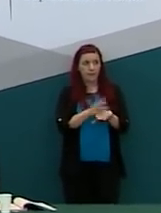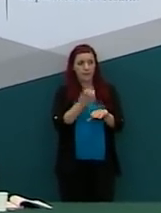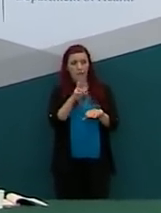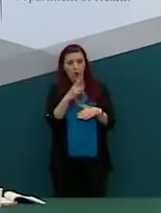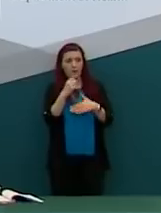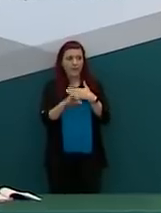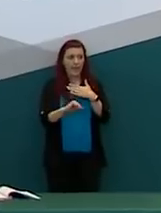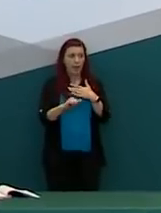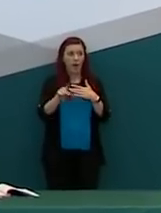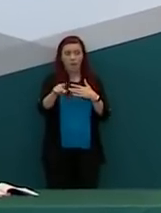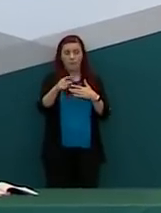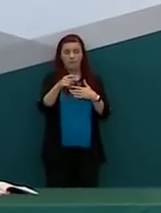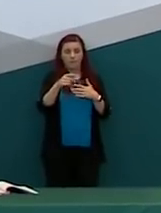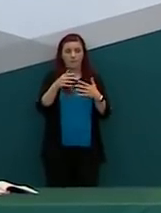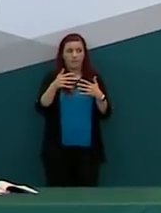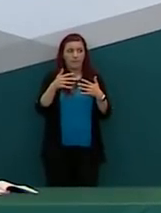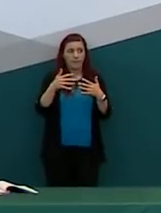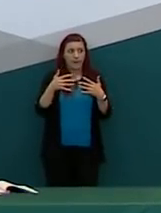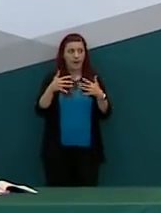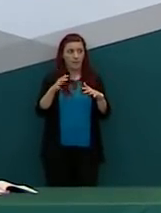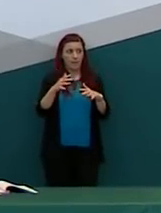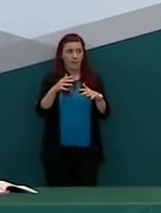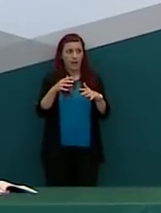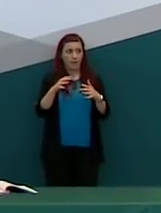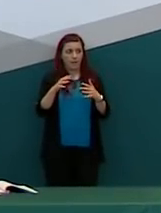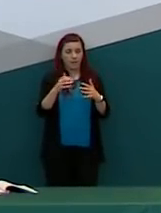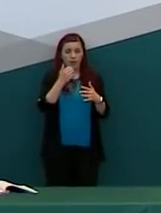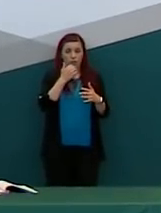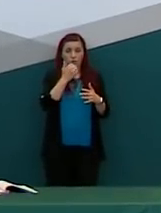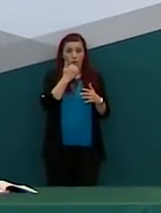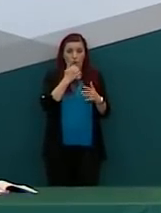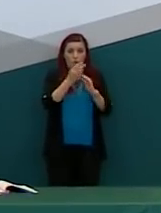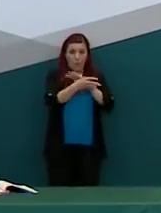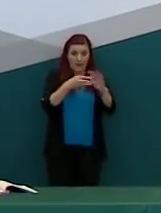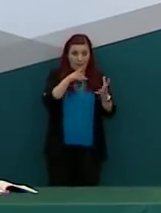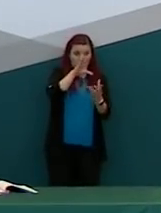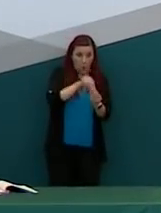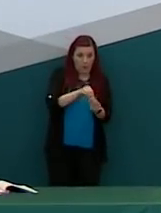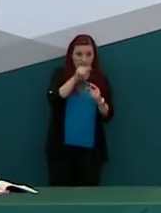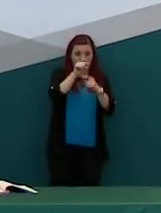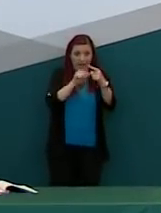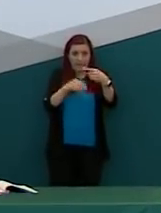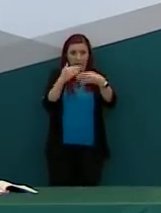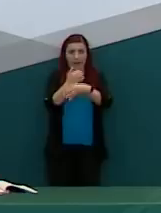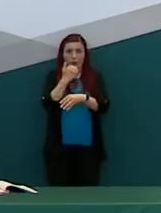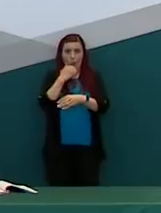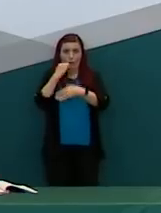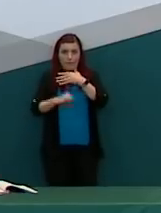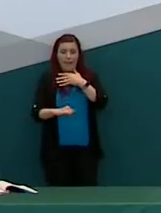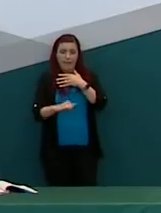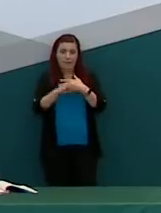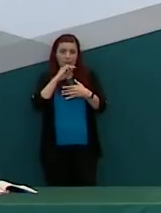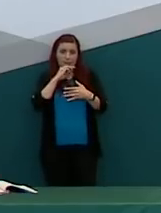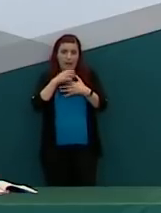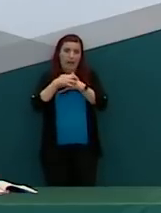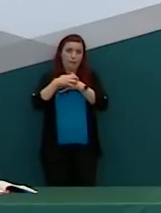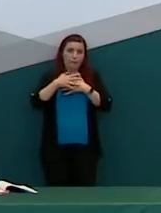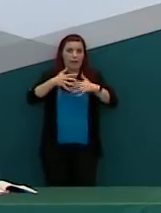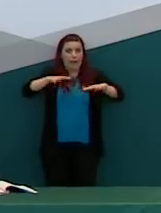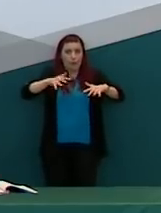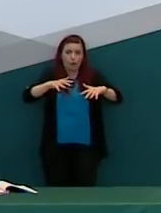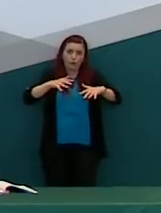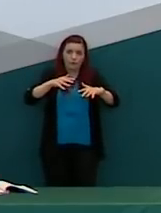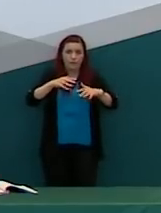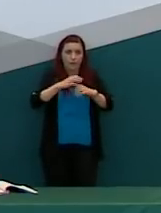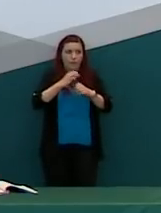day, on average, you know, if you divide the number of weeks and the number of deaths we know about. Sorry, go on, yeah. Well, I'm trying to get a sense of excess mortality, and I don't know